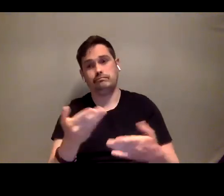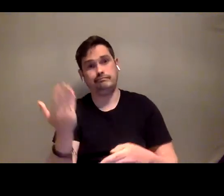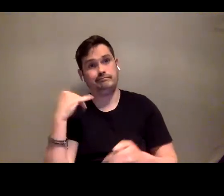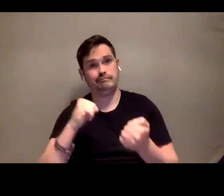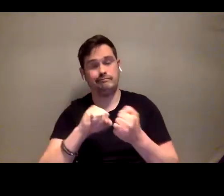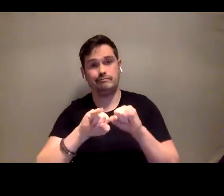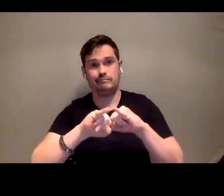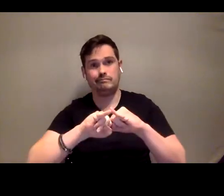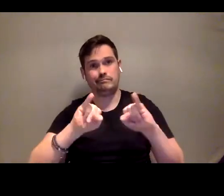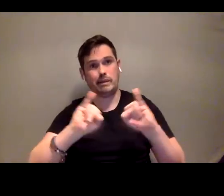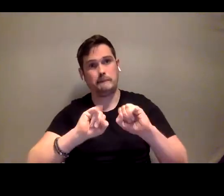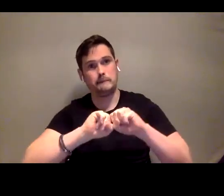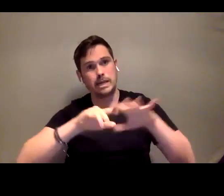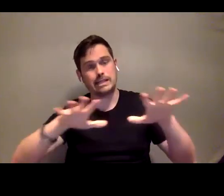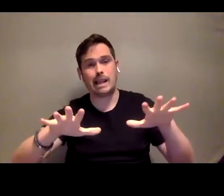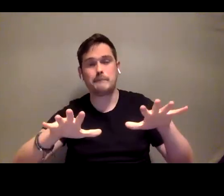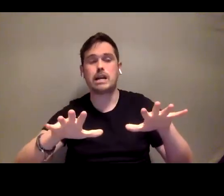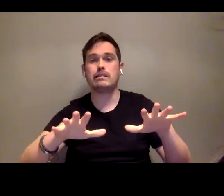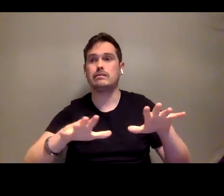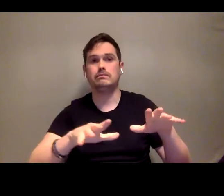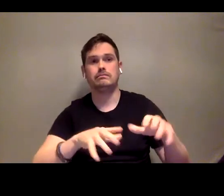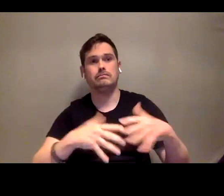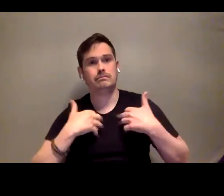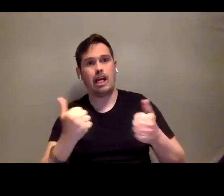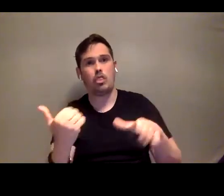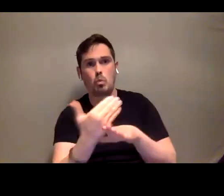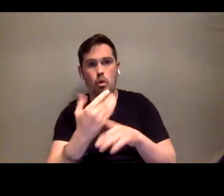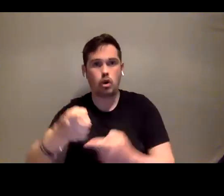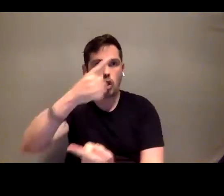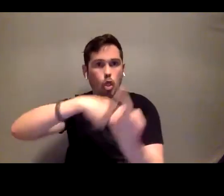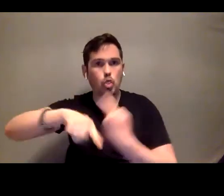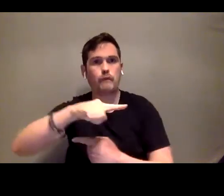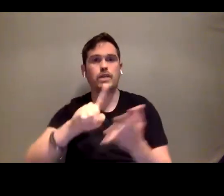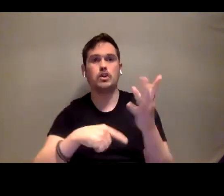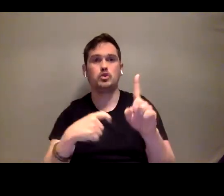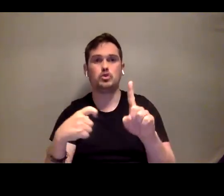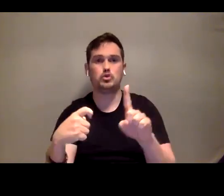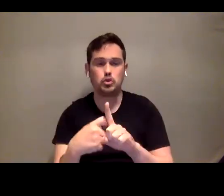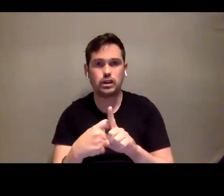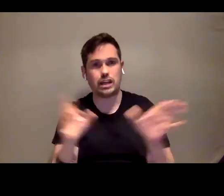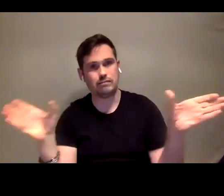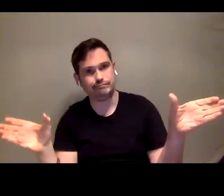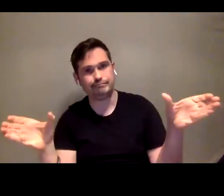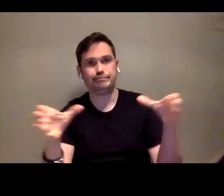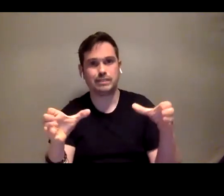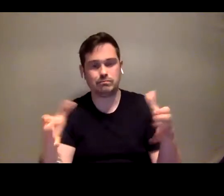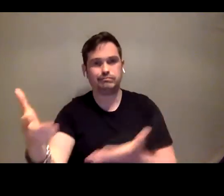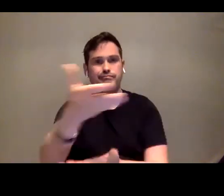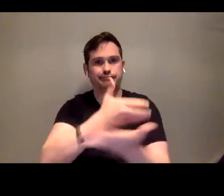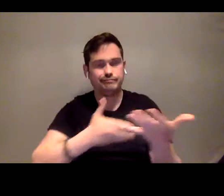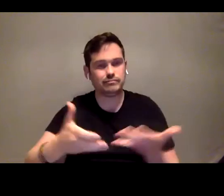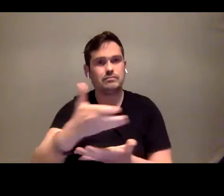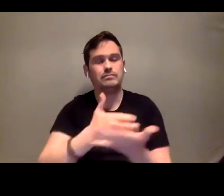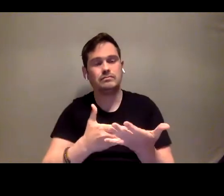workers from all over the UK, came together because shortly before the pandemic, there were a series of reports that